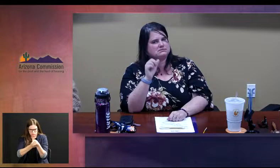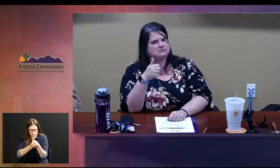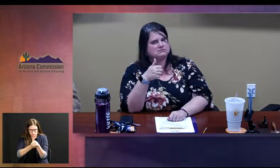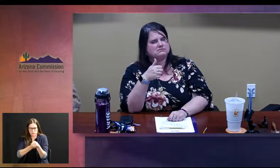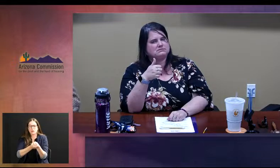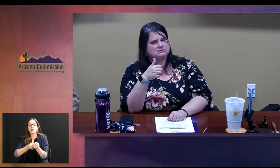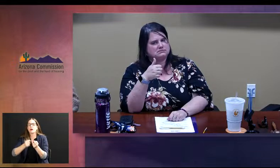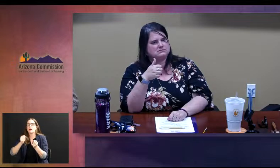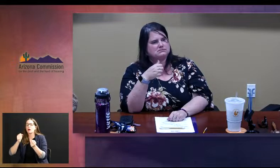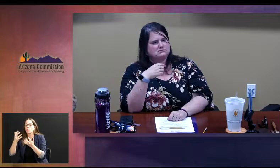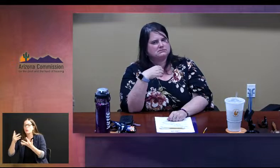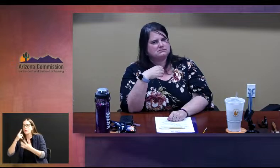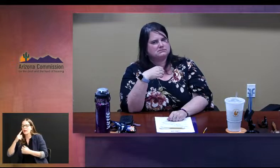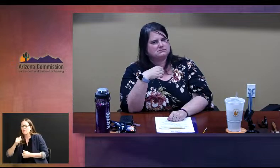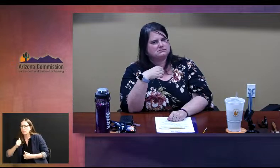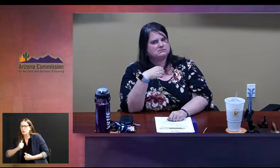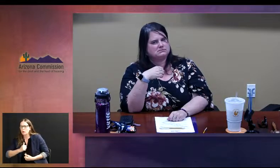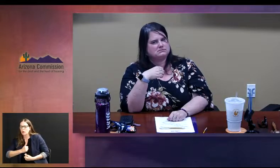Zoom.